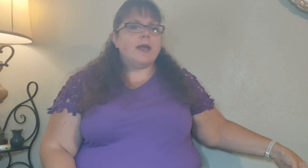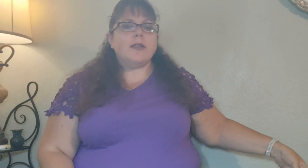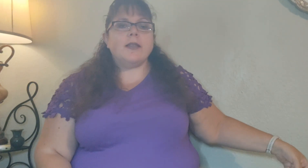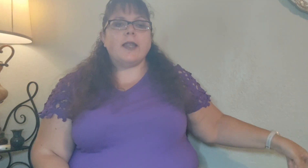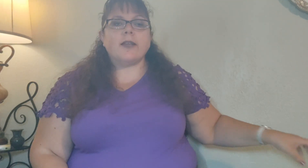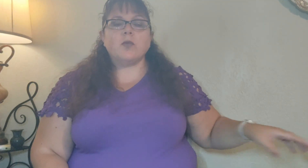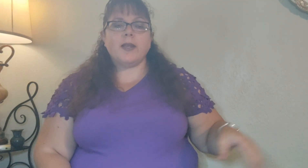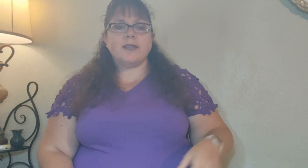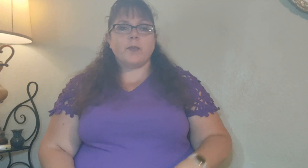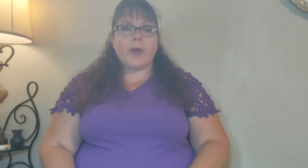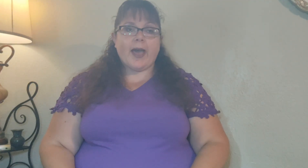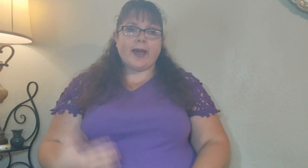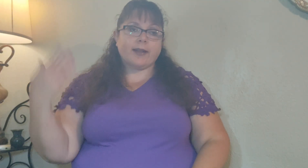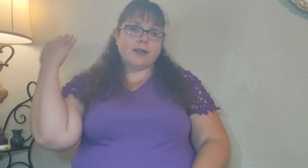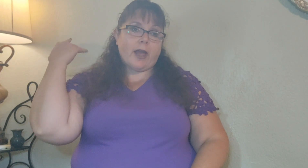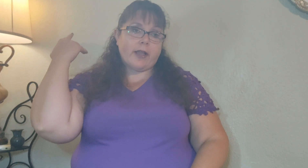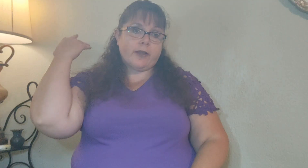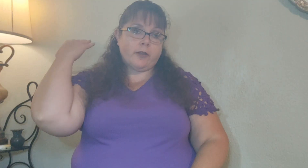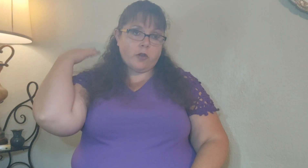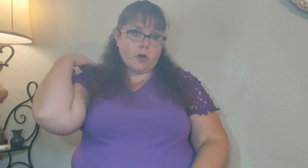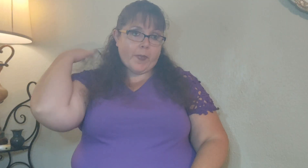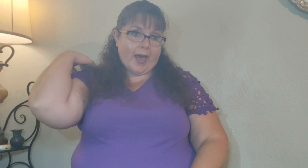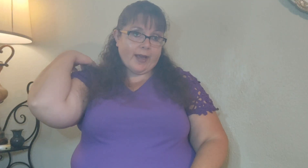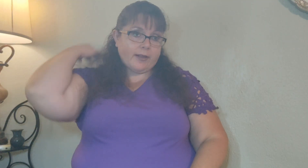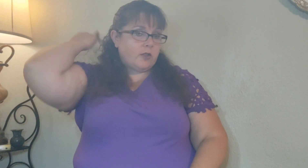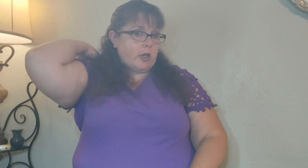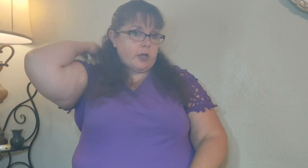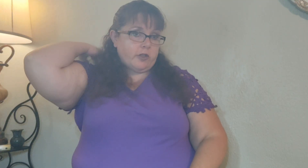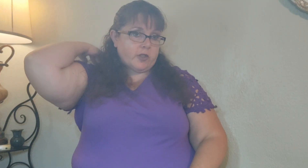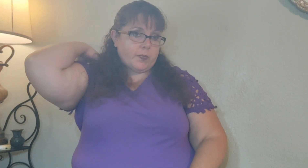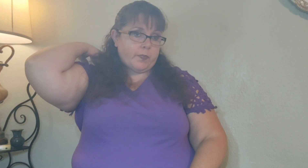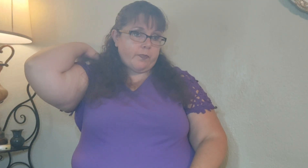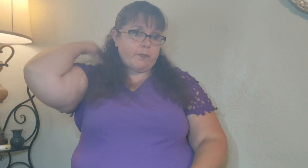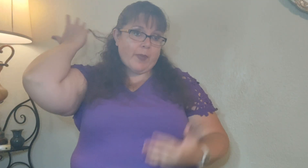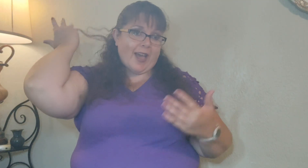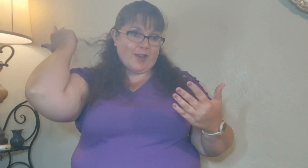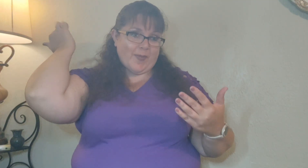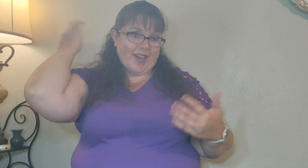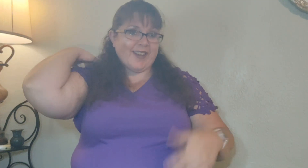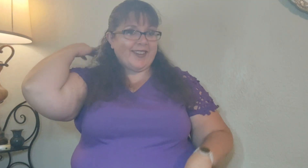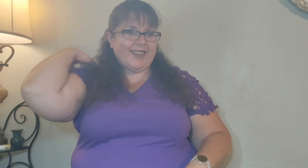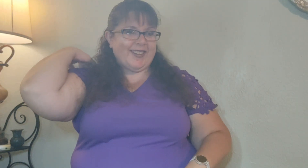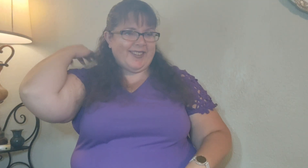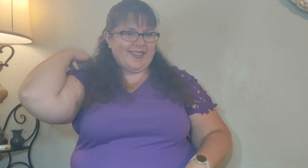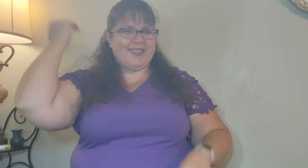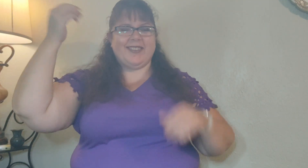And then the next one is back, like your back, so you just pat your back.